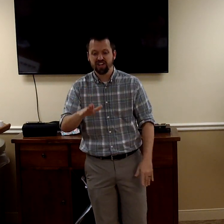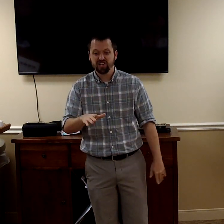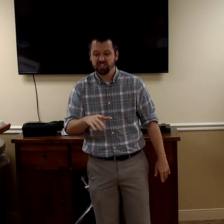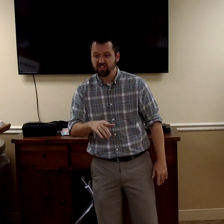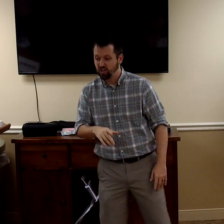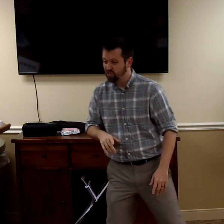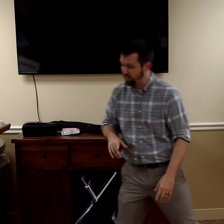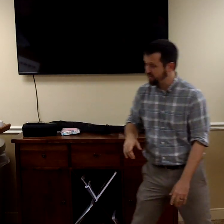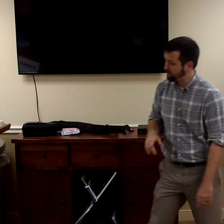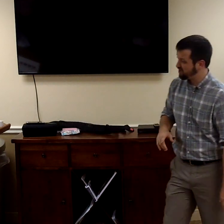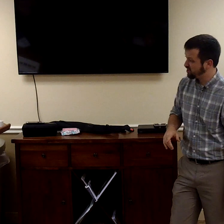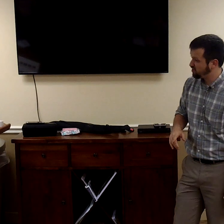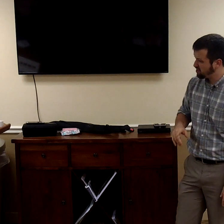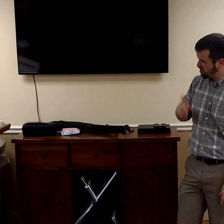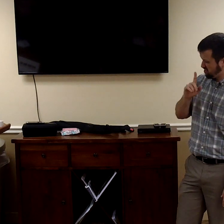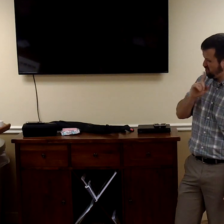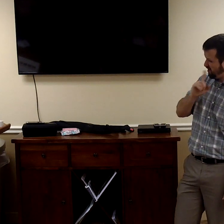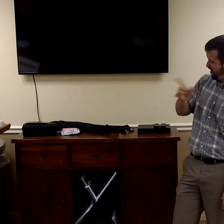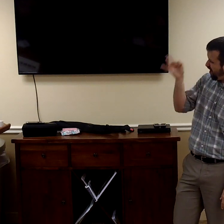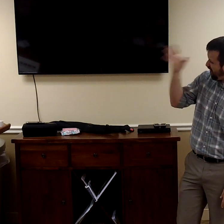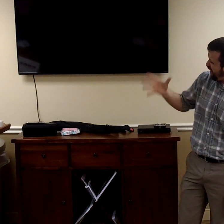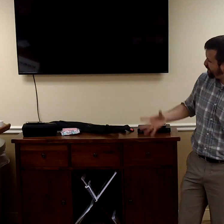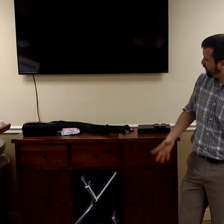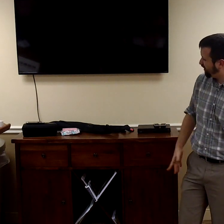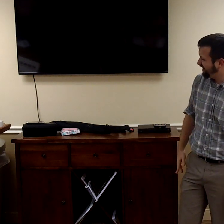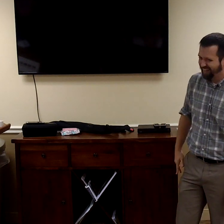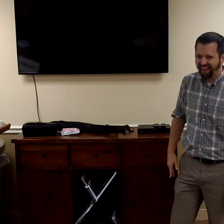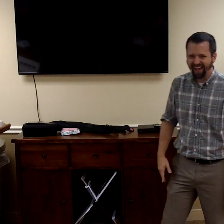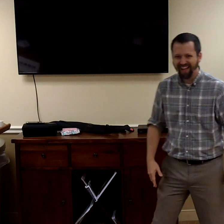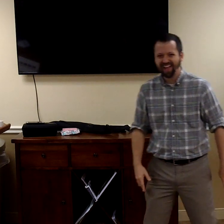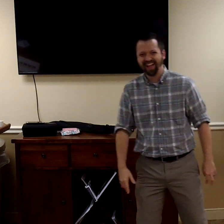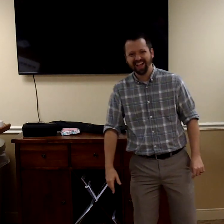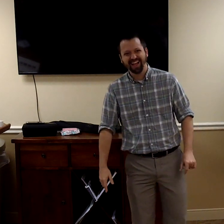She turns around to me and she goes, "You really are awful."